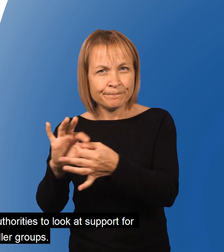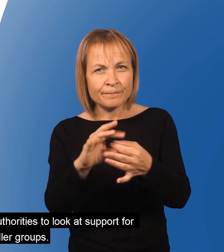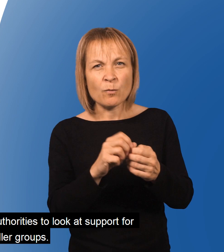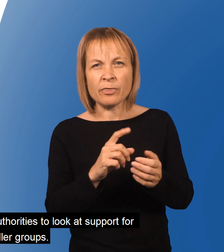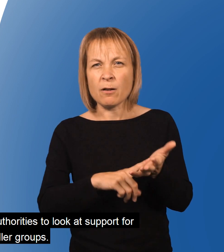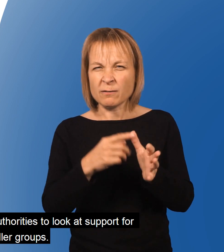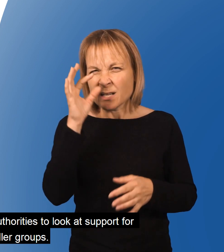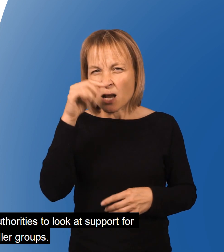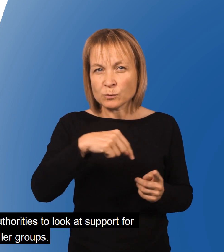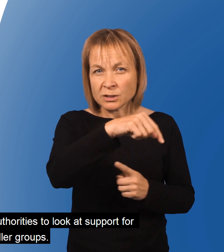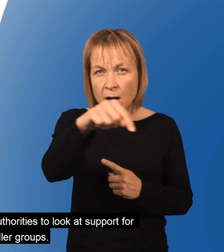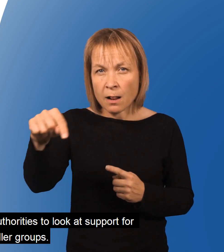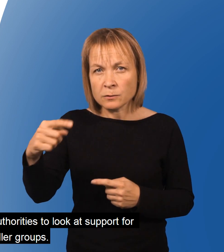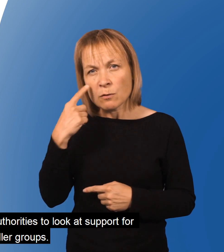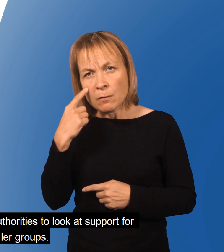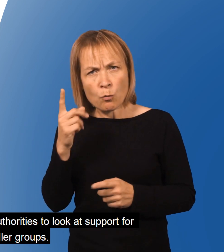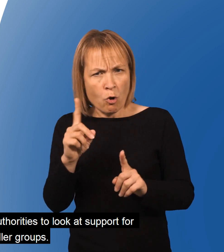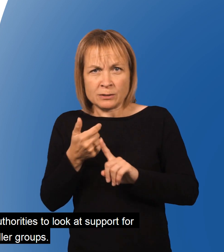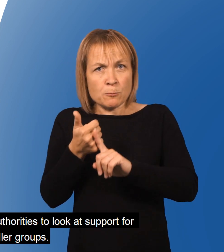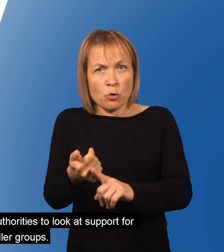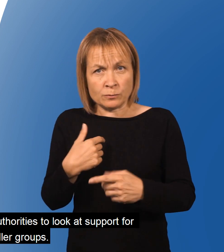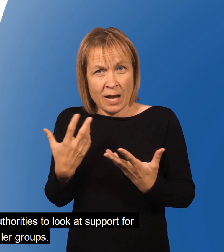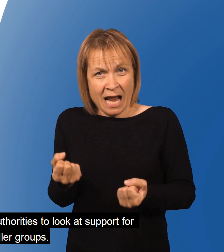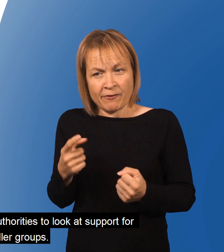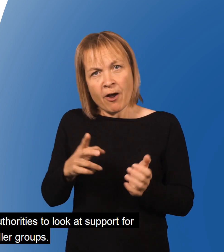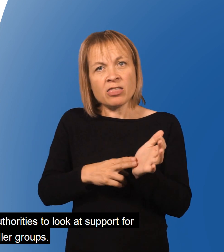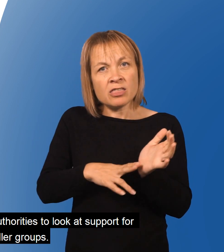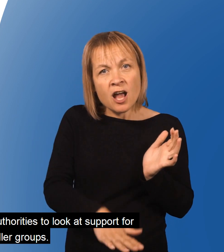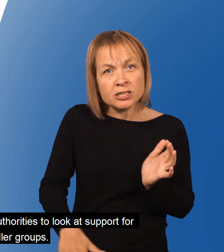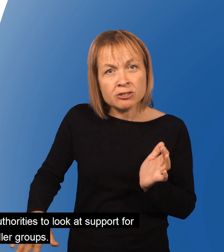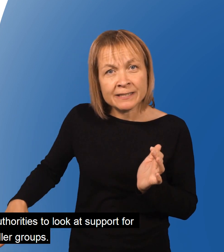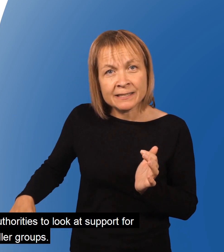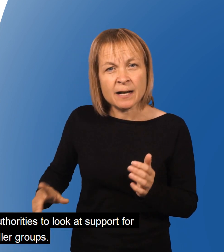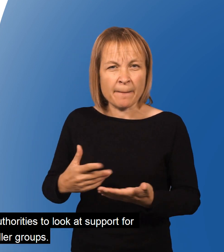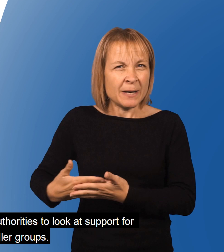Engage with the local authorities to look at support for nurseries and baby toddler groups.